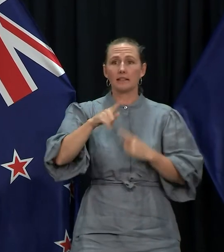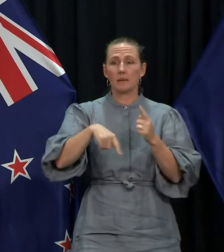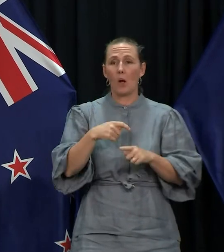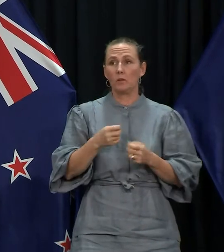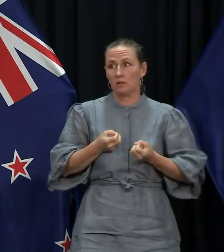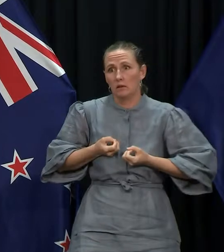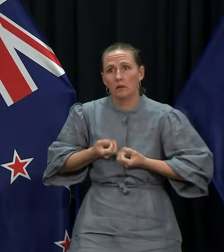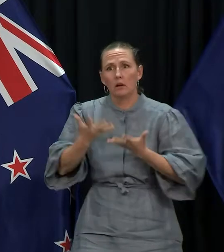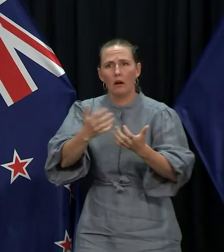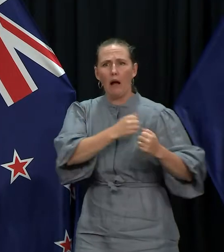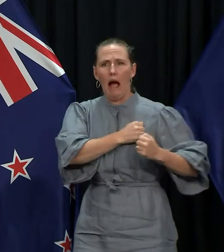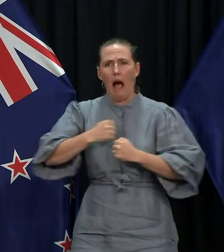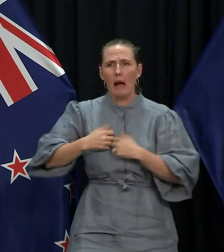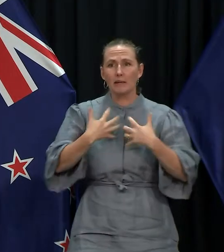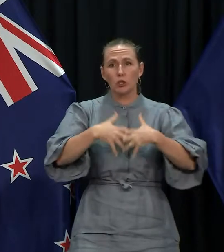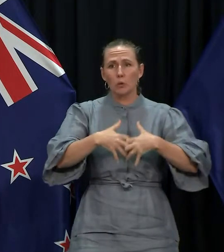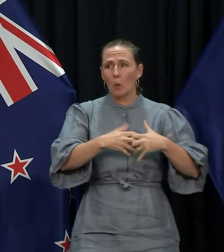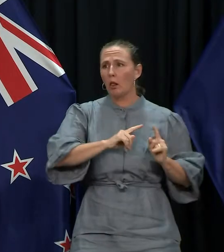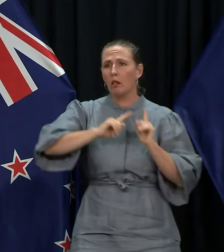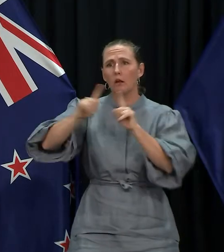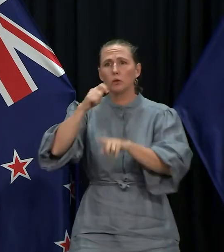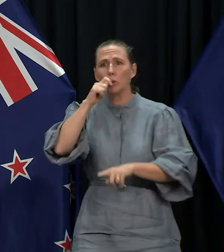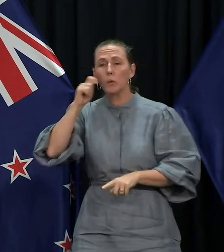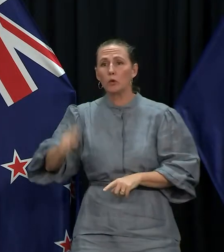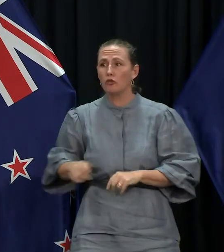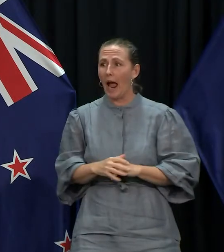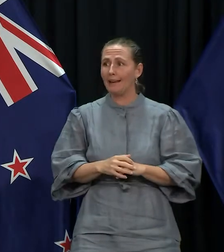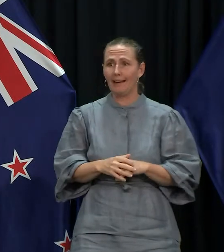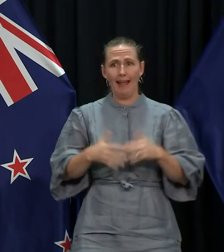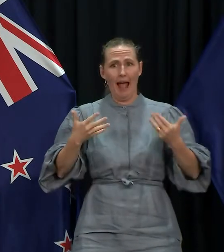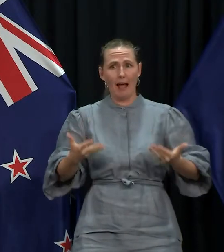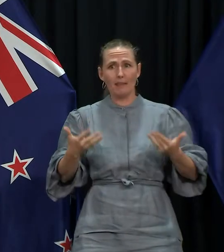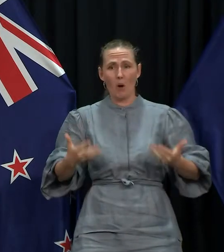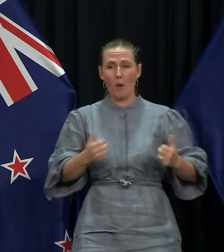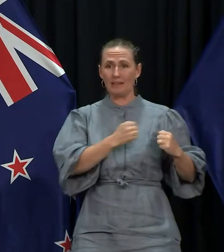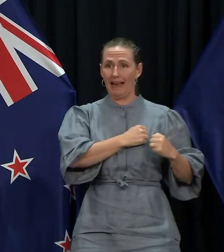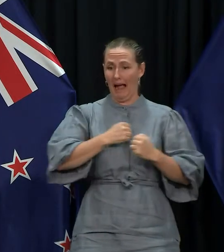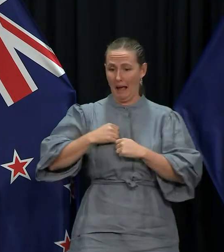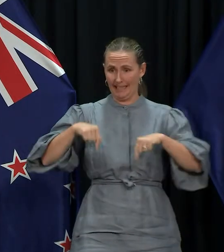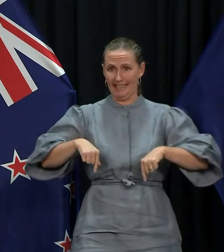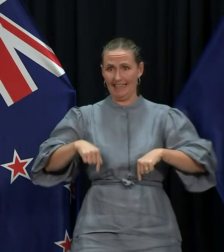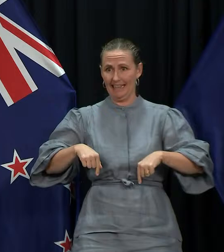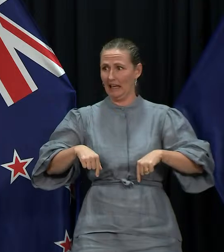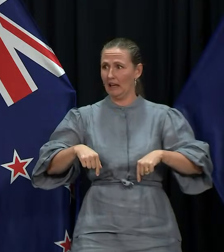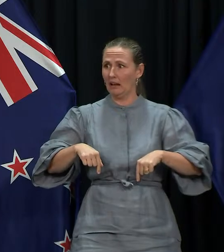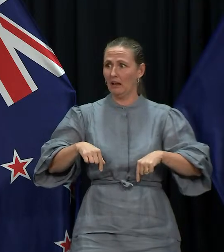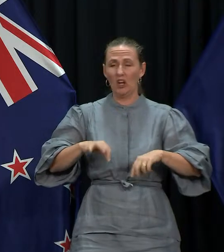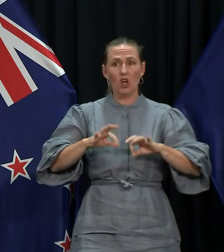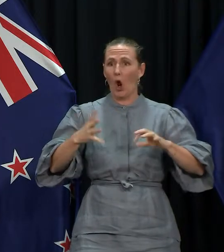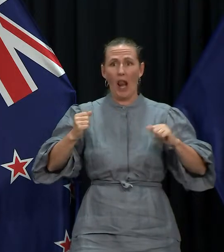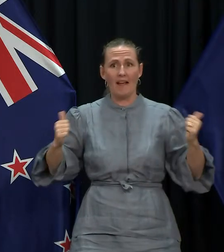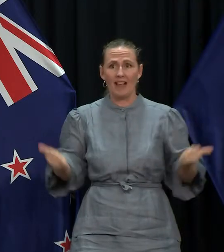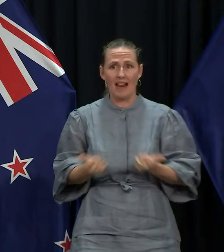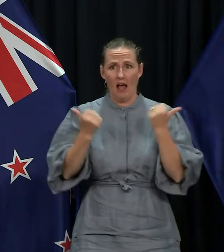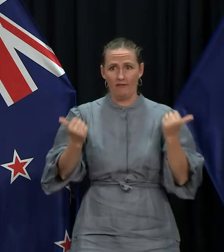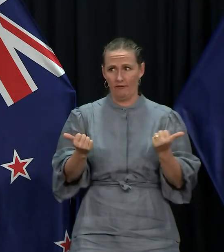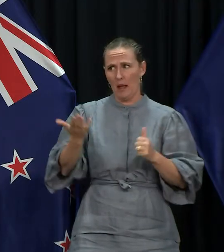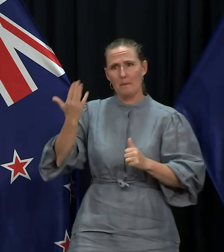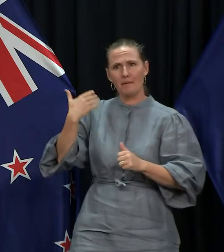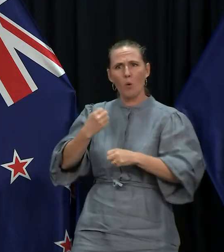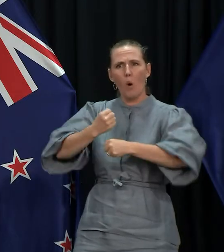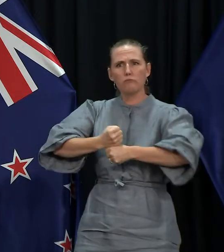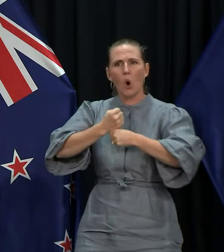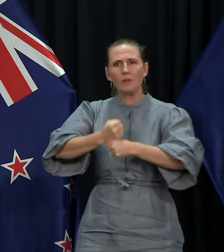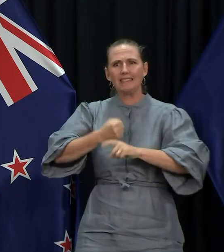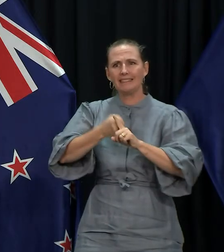that. Is the Defence Force overstretched at the moment? We heard about the pressures they were facing during the convoy protest when so many personnel were tied up in